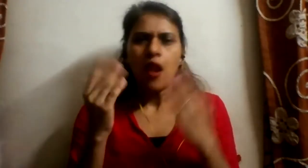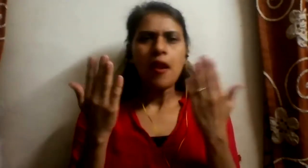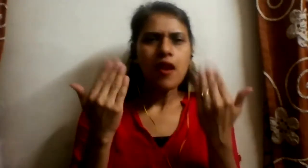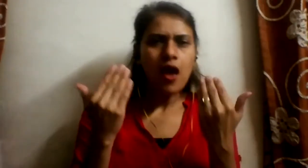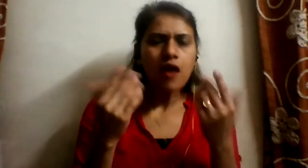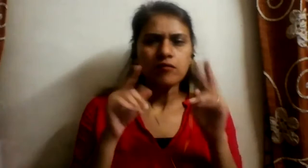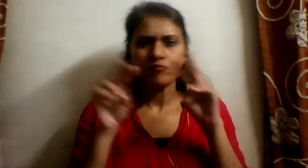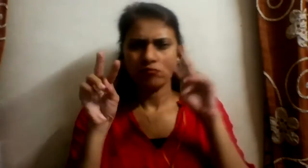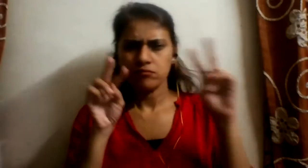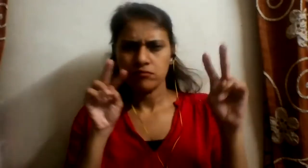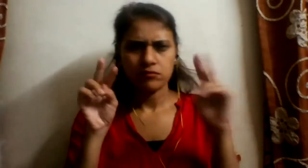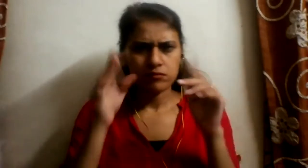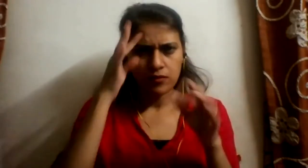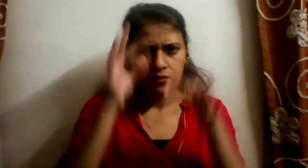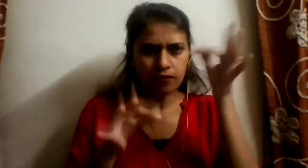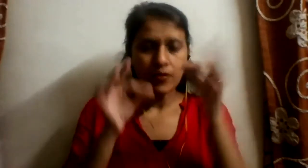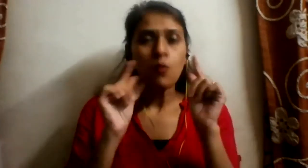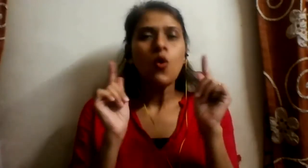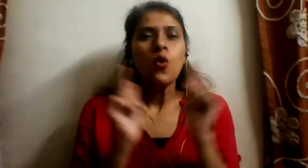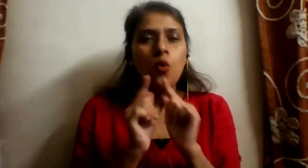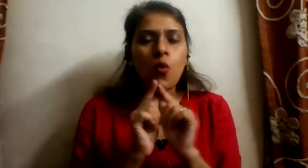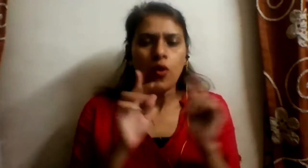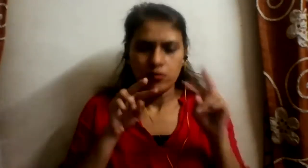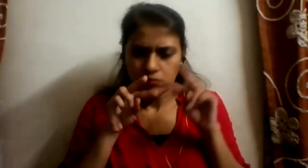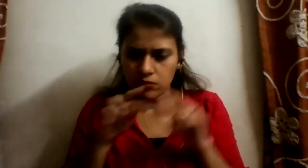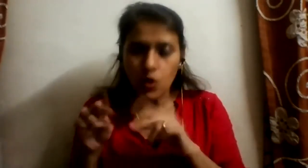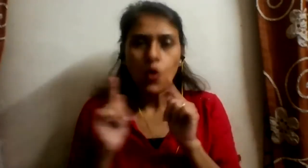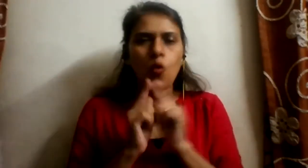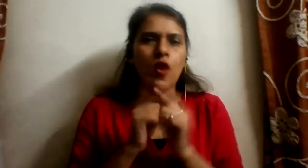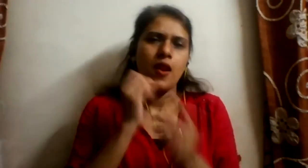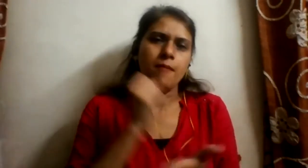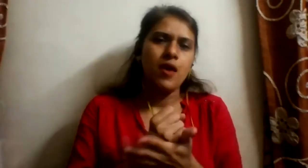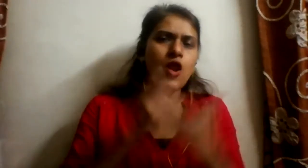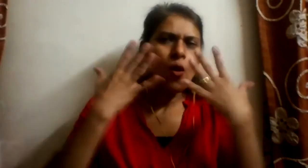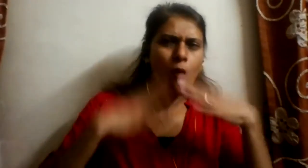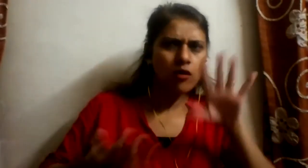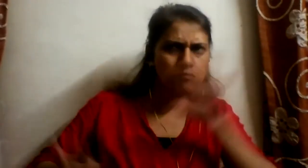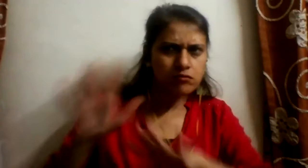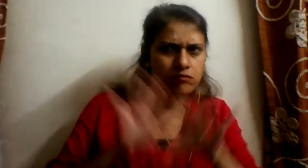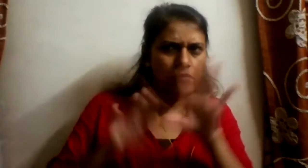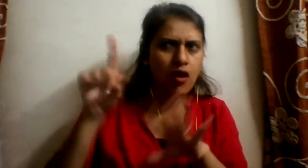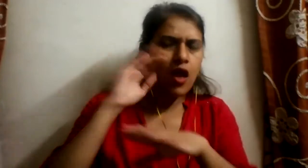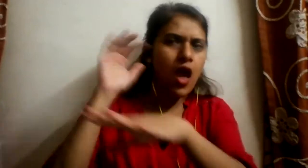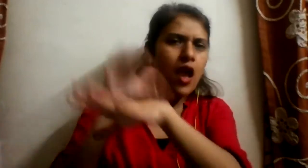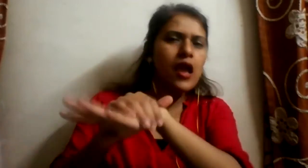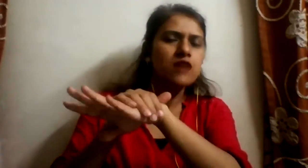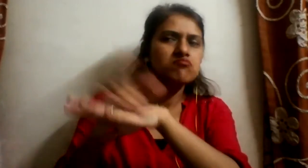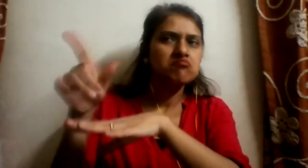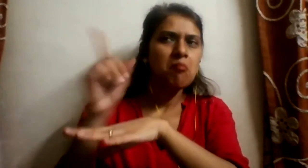this, his conduct and, body language and what all. But